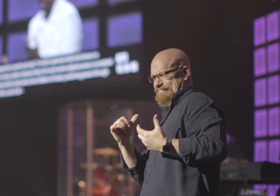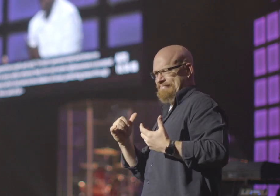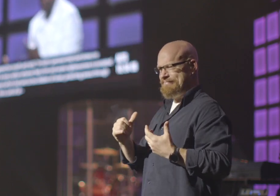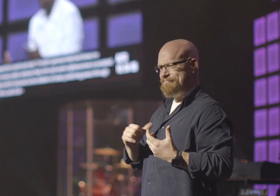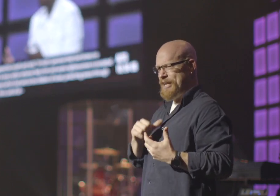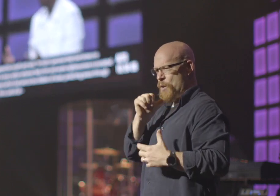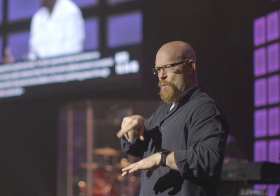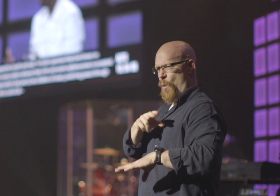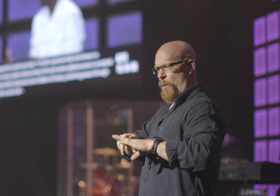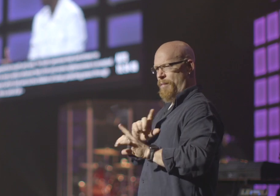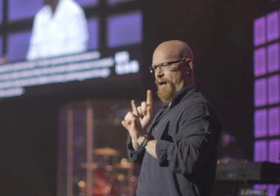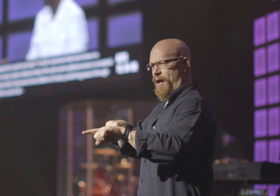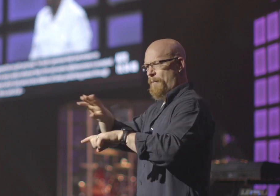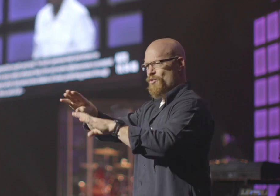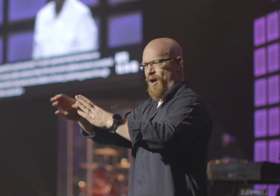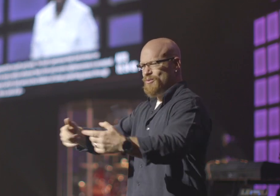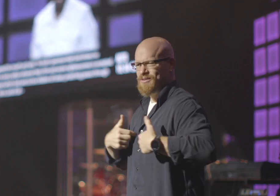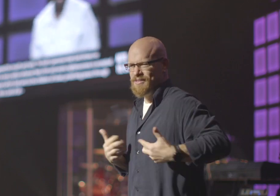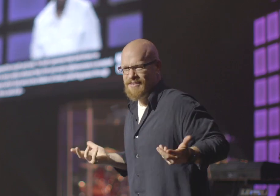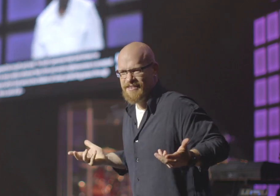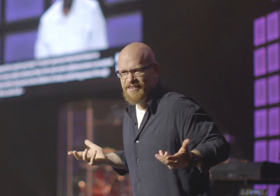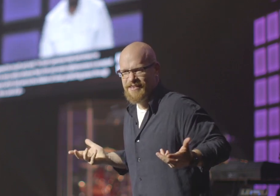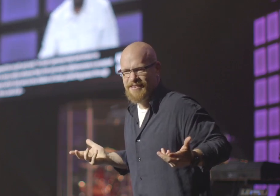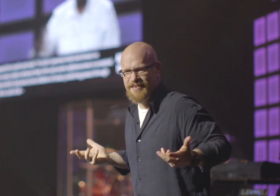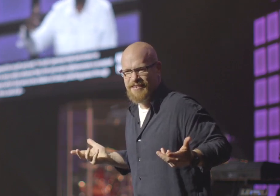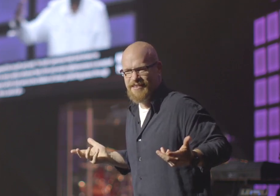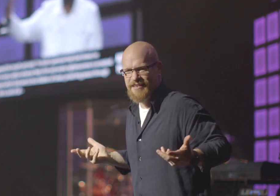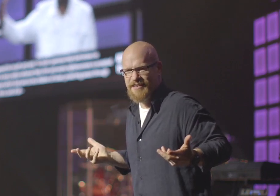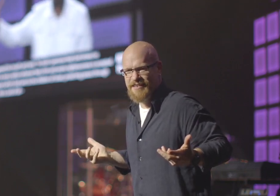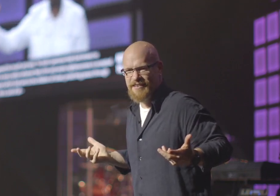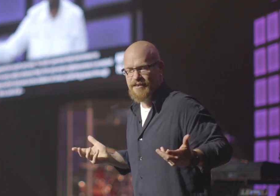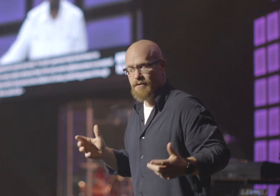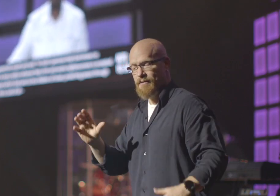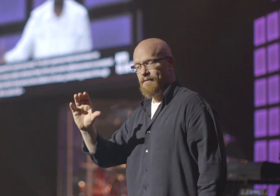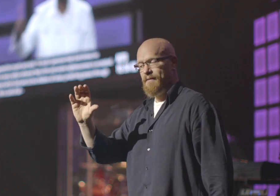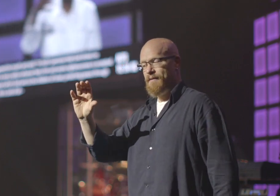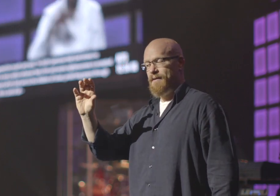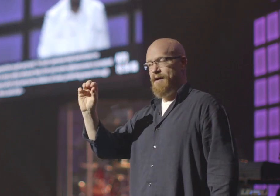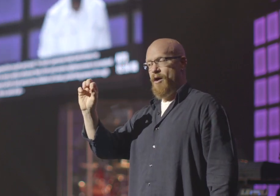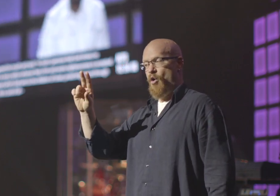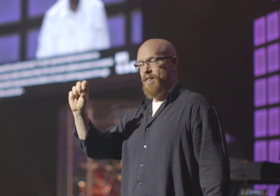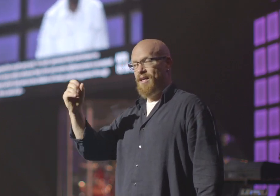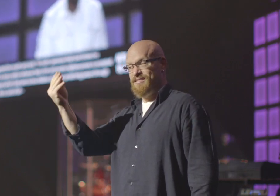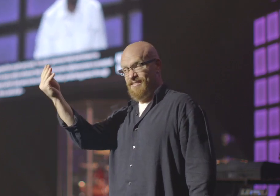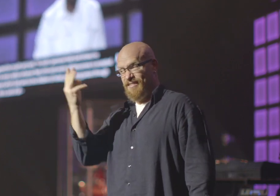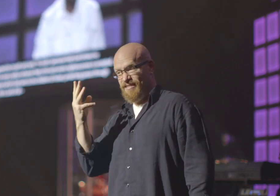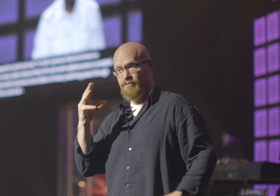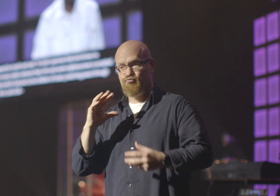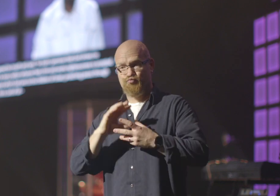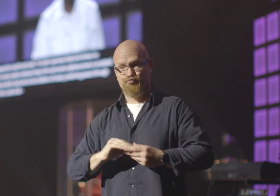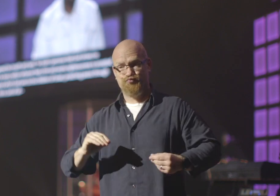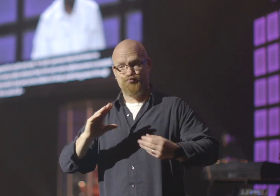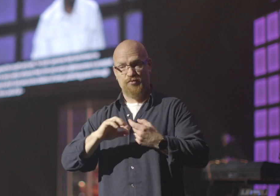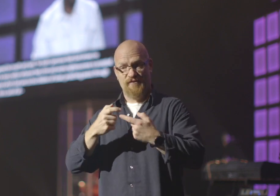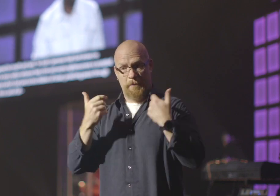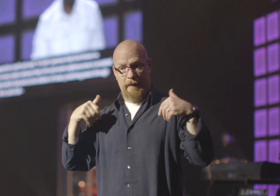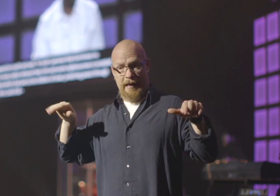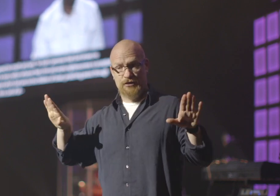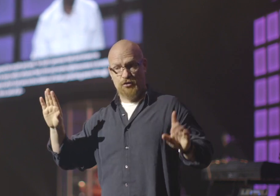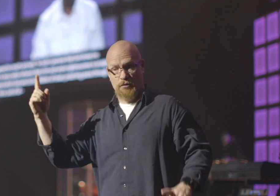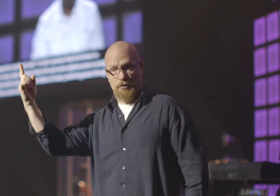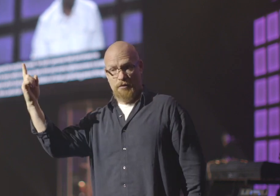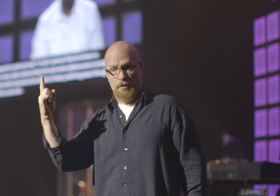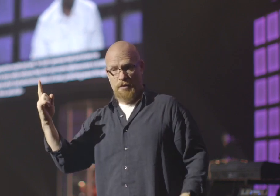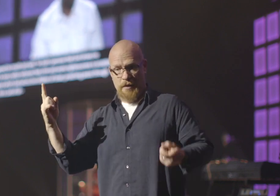don't fellowship. So now all of a sudden, but in the midst, after Cornelius tells him his story, and Peter's like